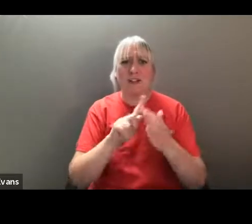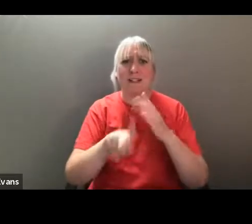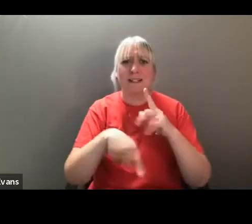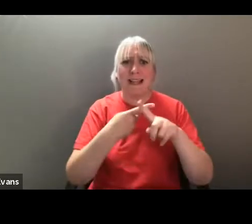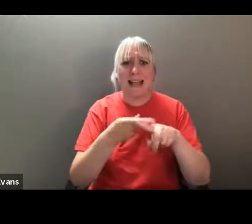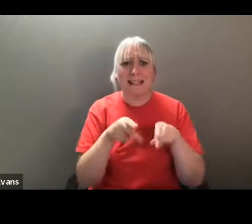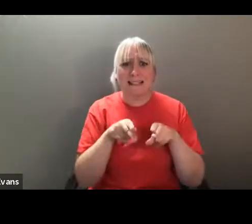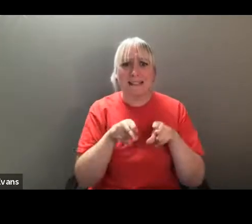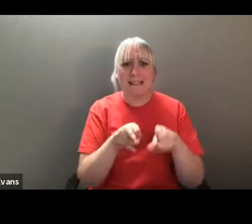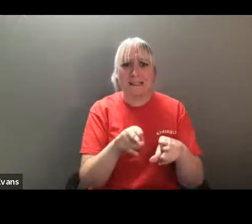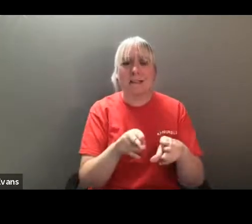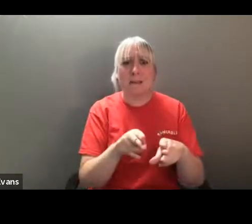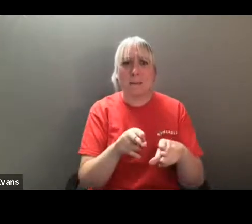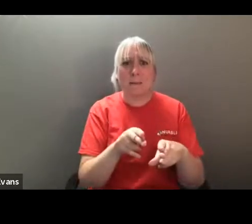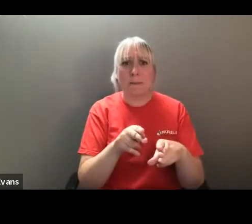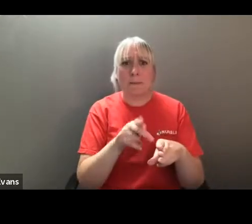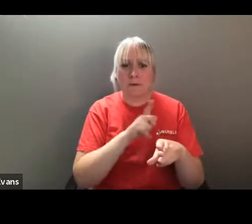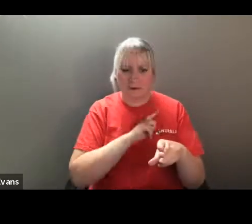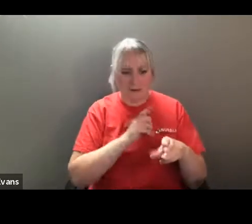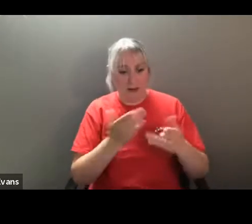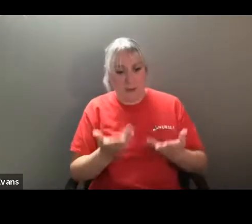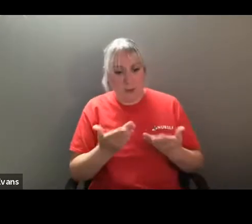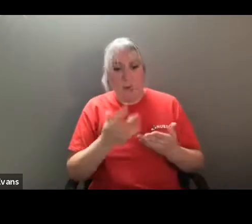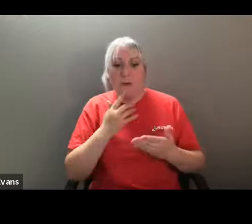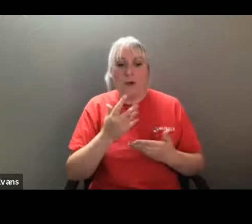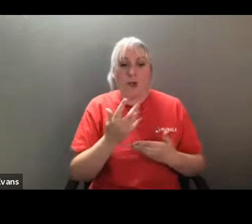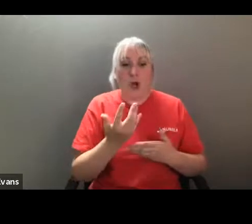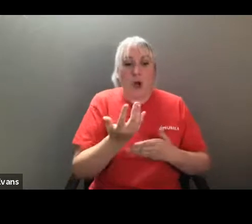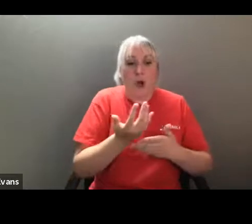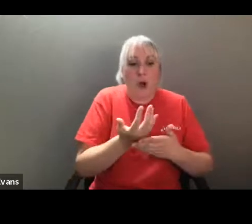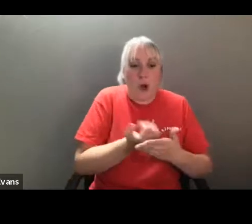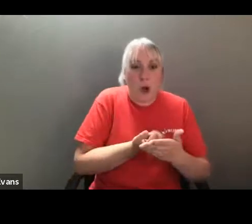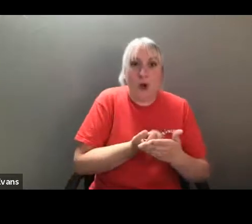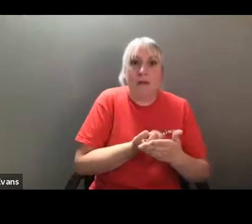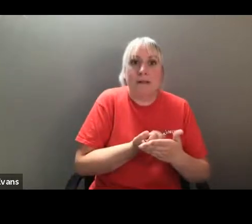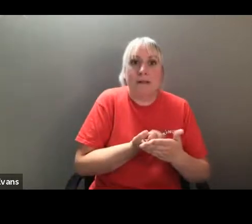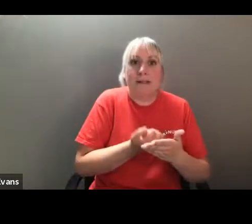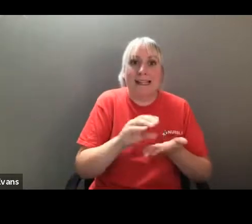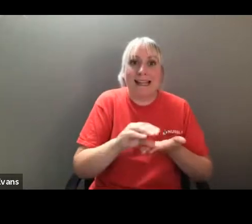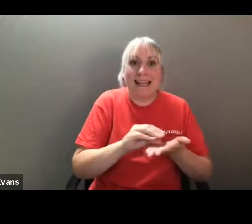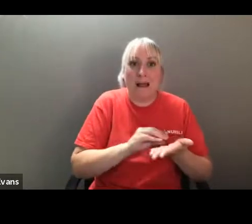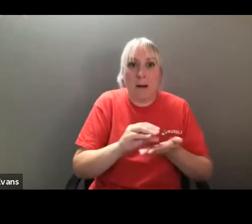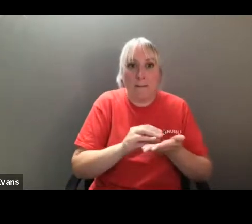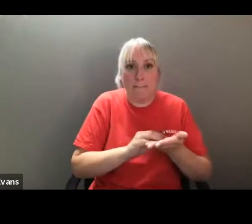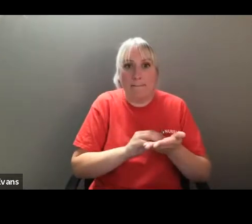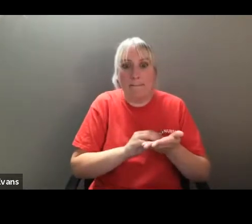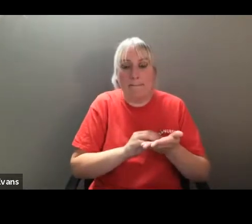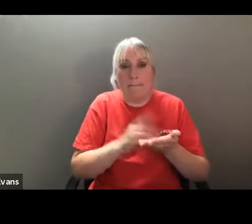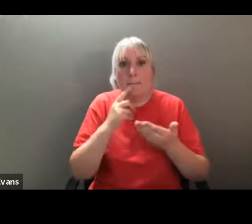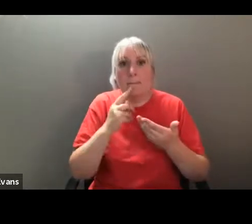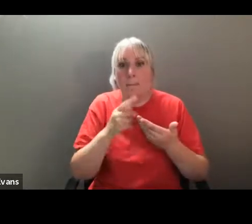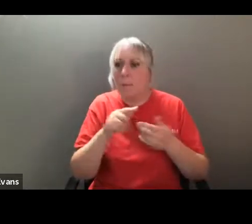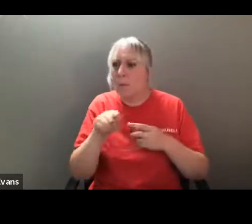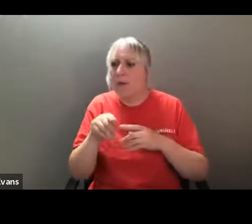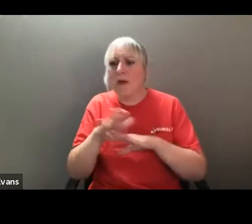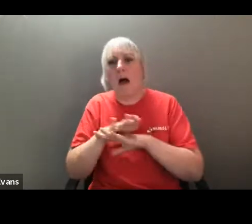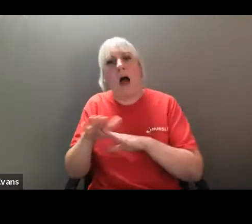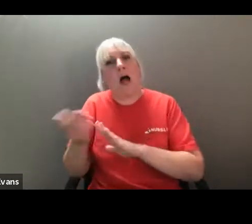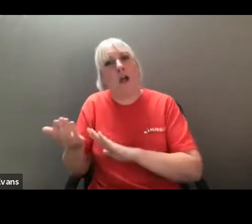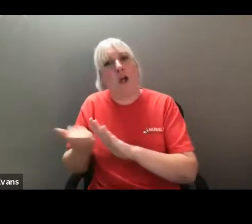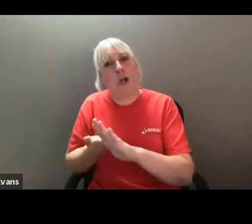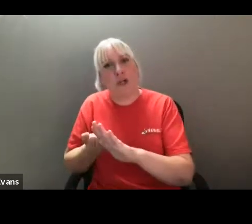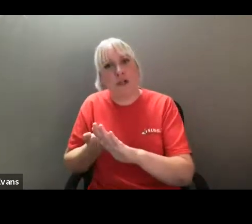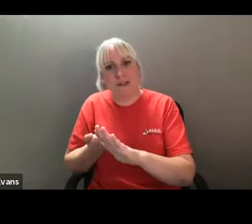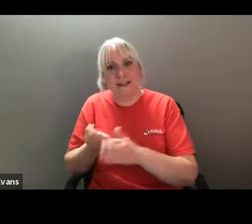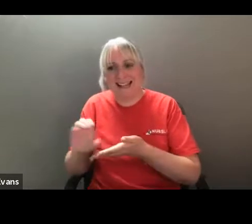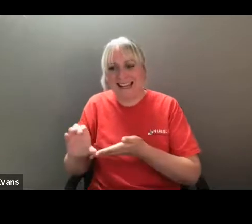from earned income to that of unearned income, i.e. that of